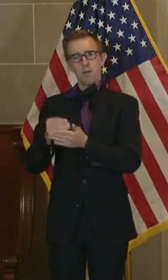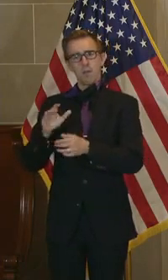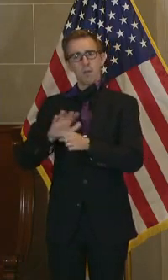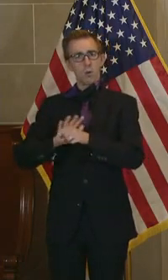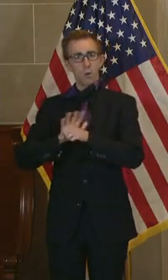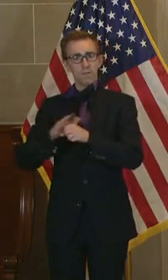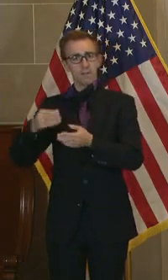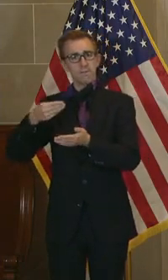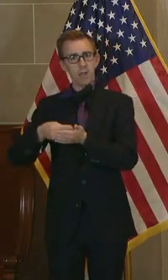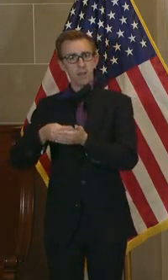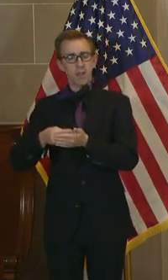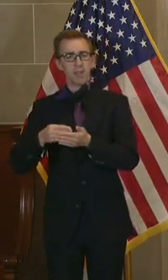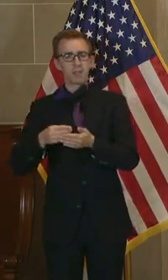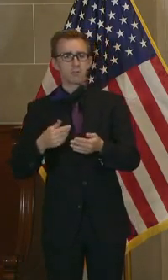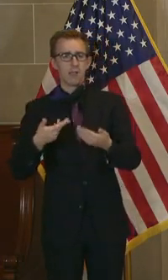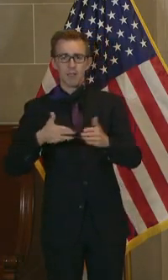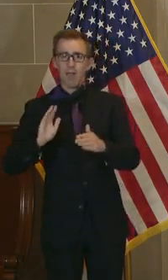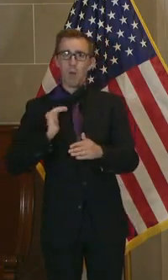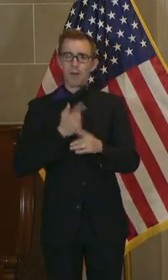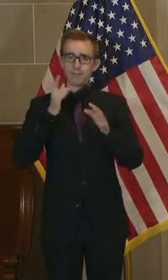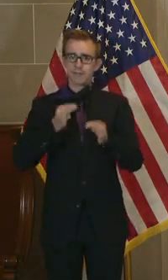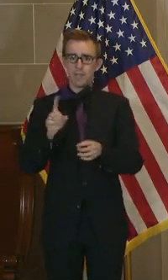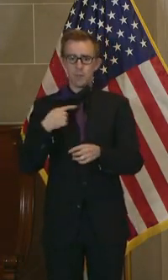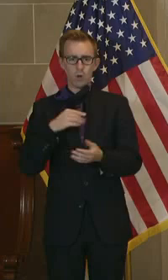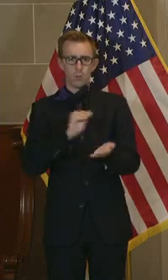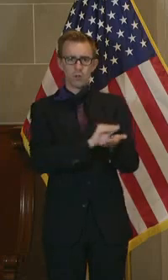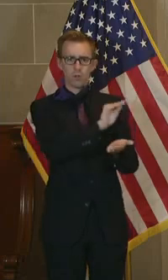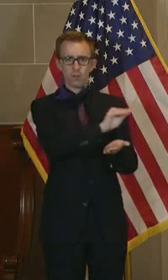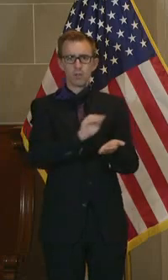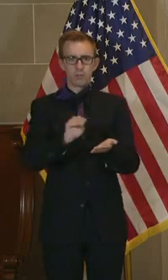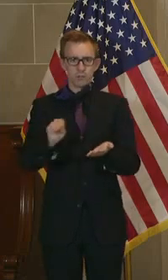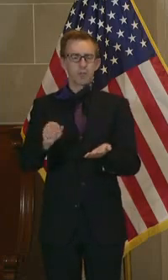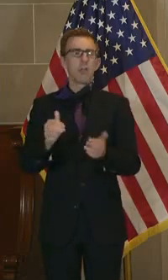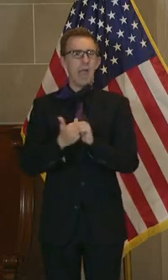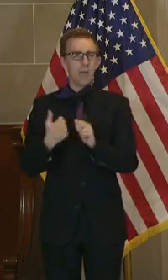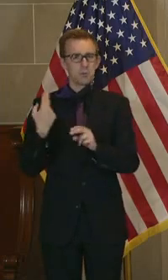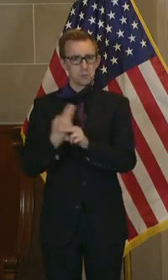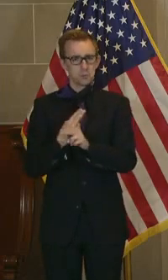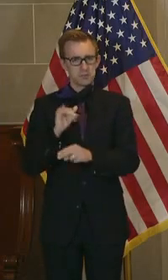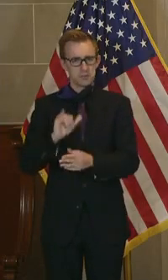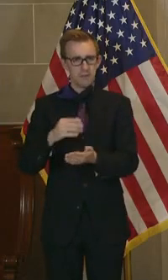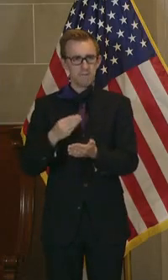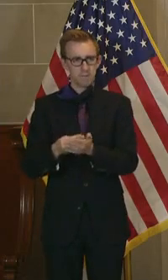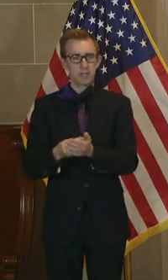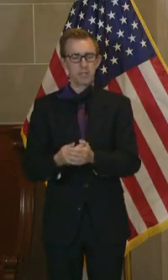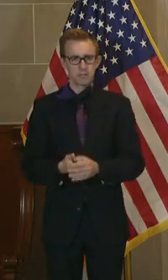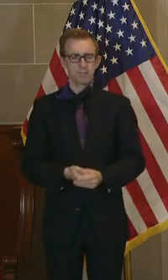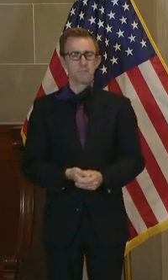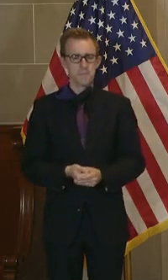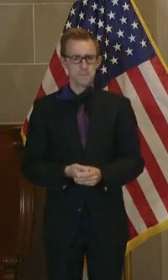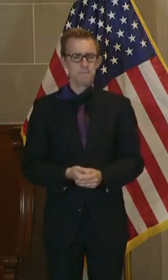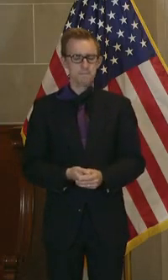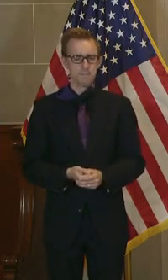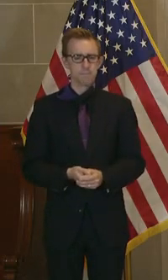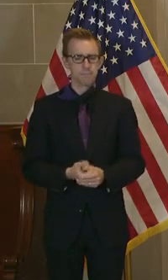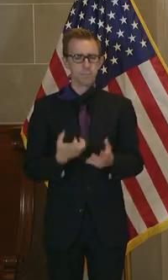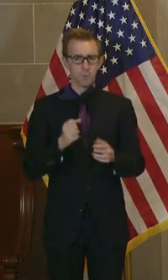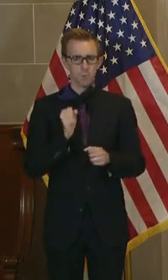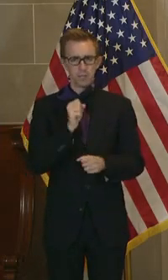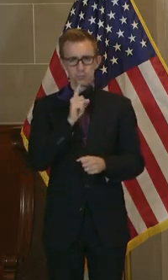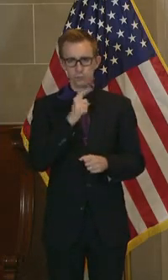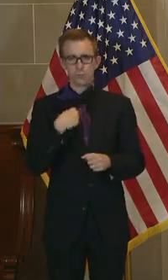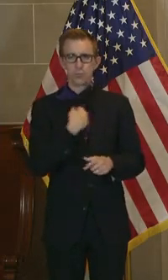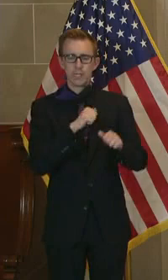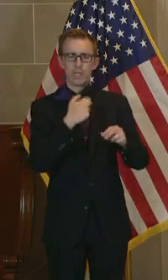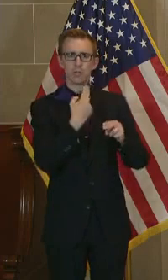funding to be able to let us have the say on how to do it in the state, how to utilize that funding and get it distributed out and make sure we can